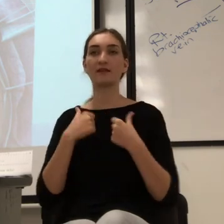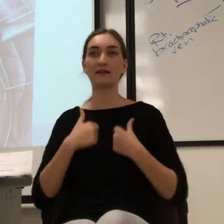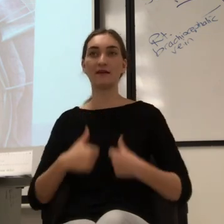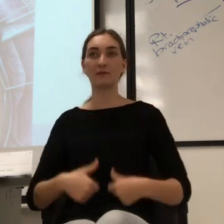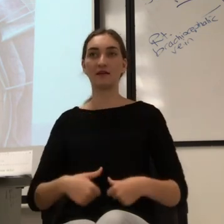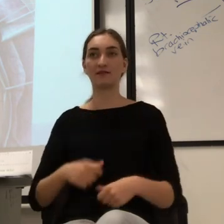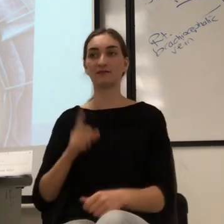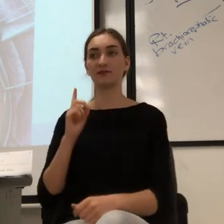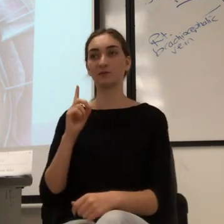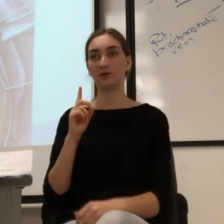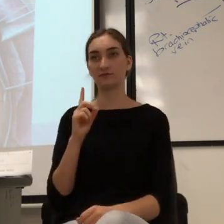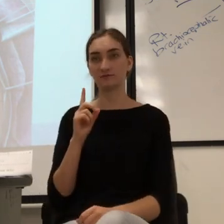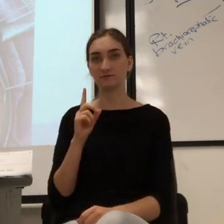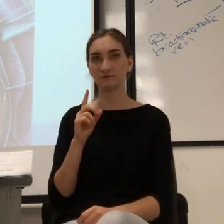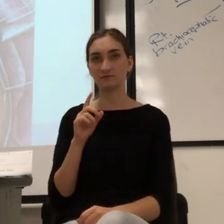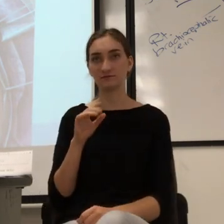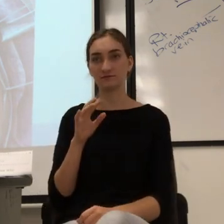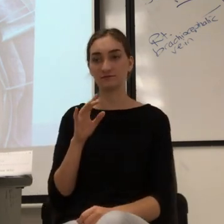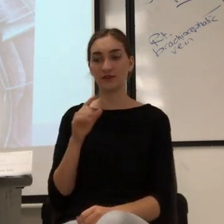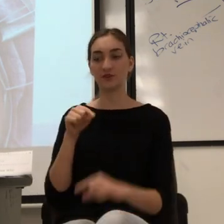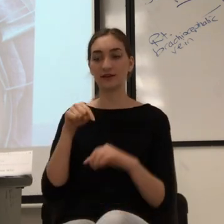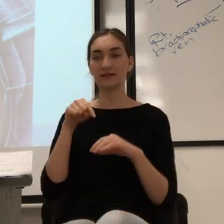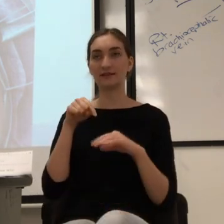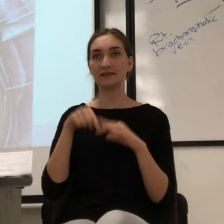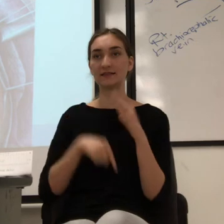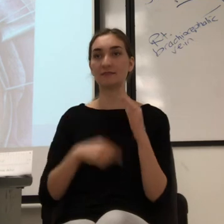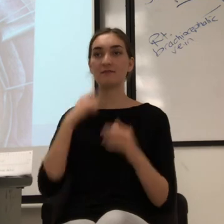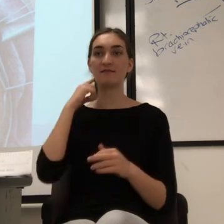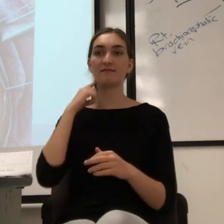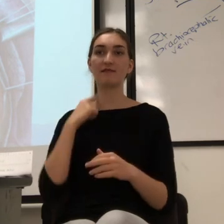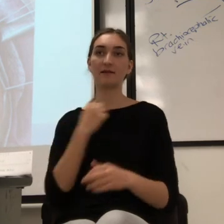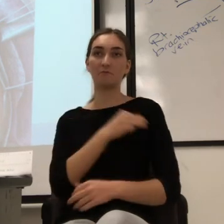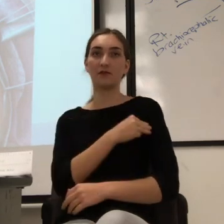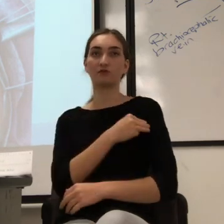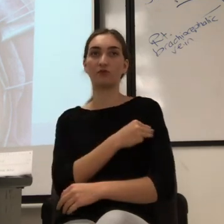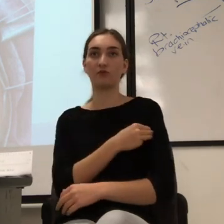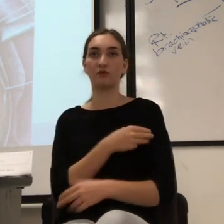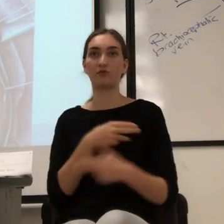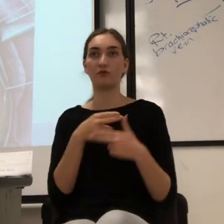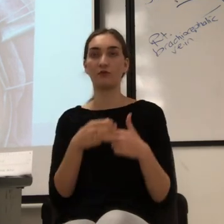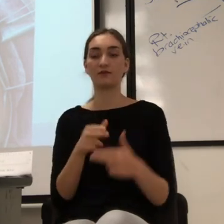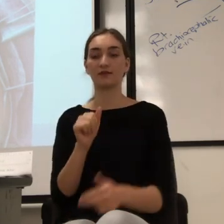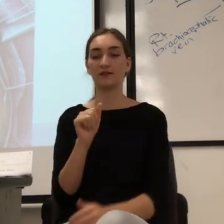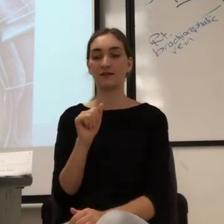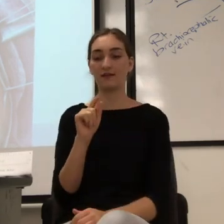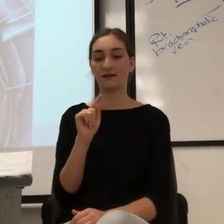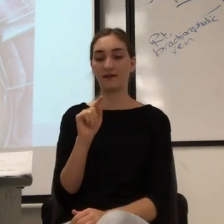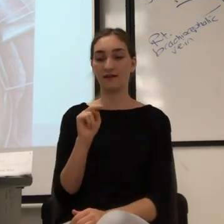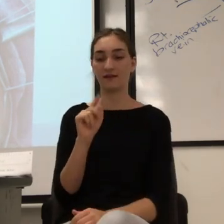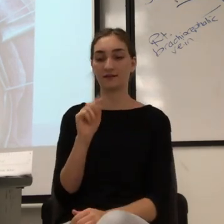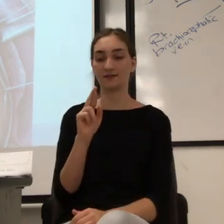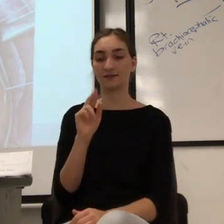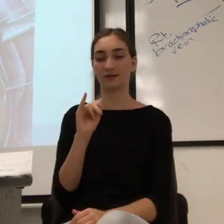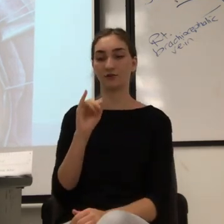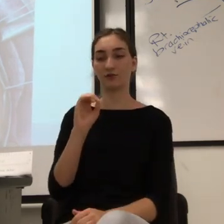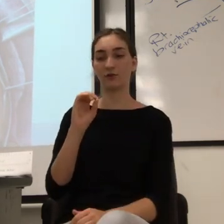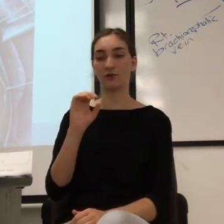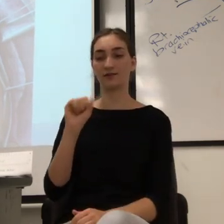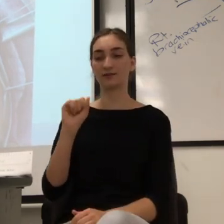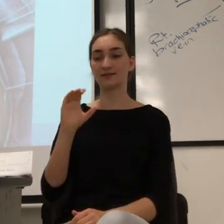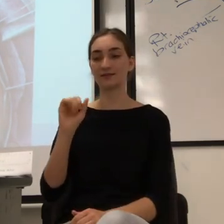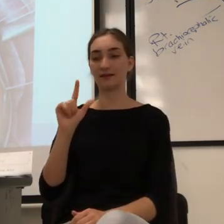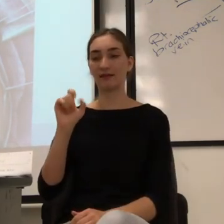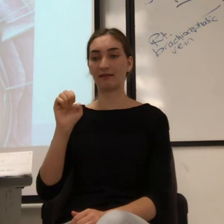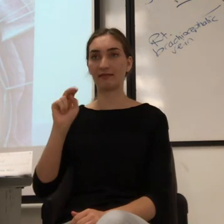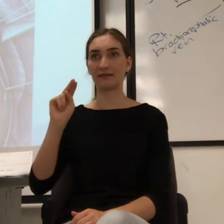can't palpate, but there's a deep neck muscle called the anterior scalene. Now, it's a neck muscle that attaches to the first rib. I'm